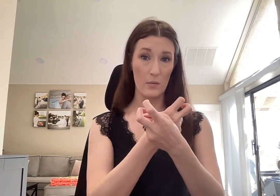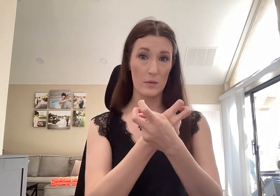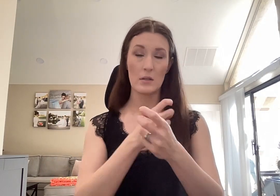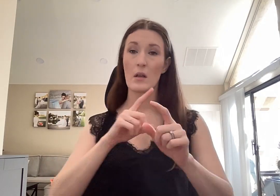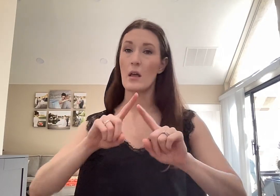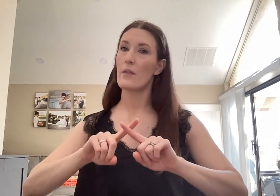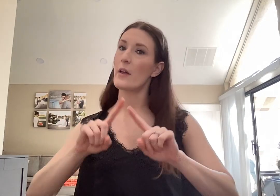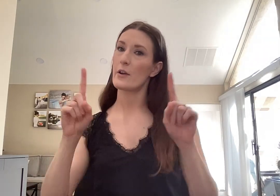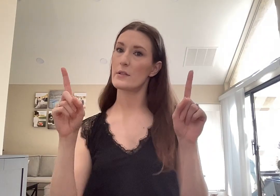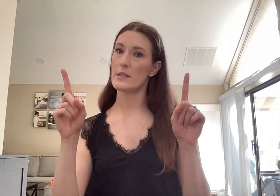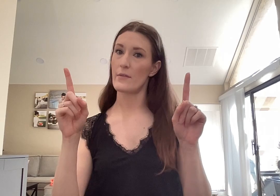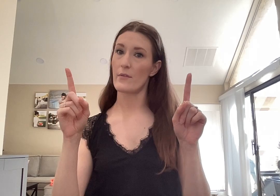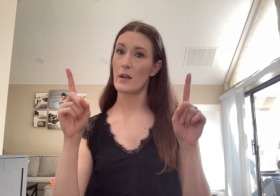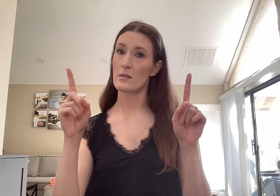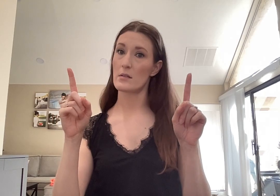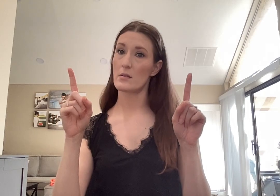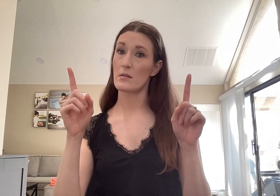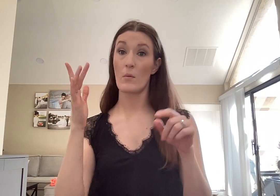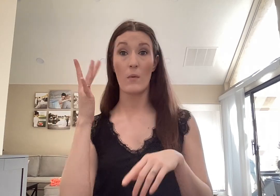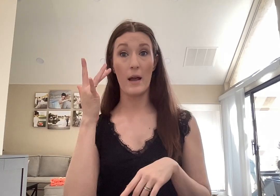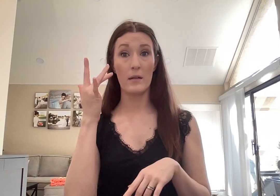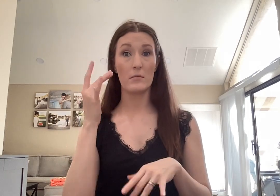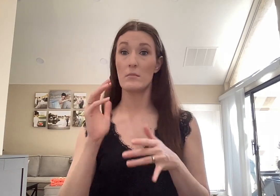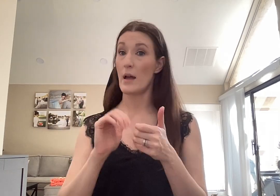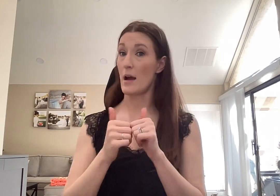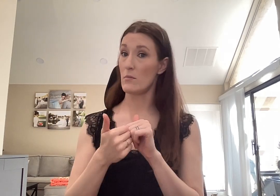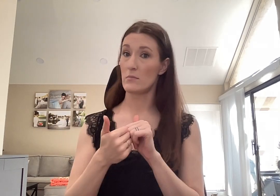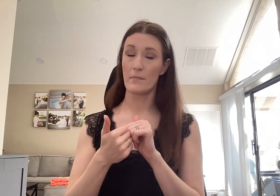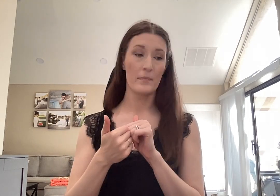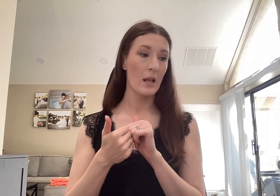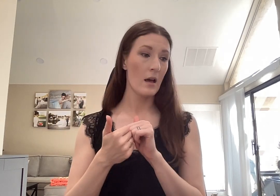bones. They're different. Why? How?